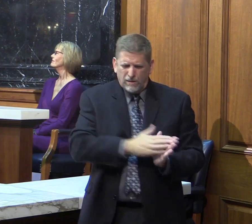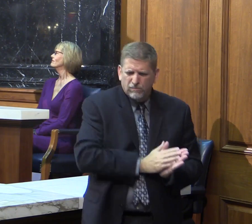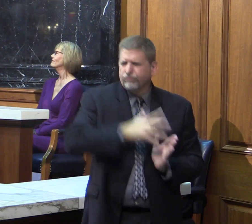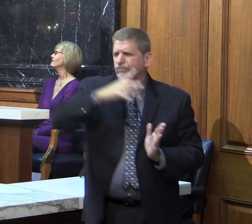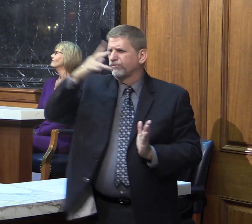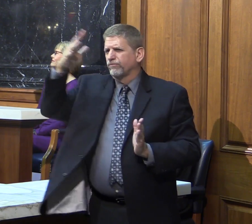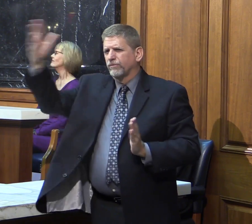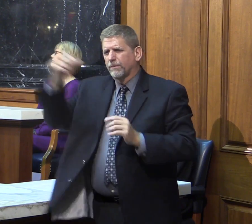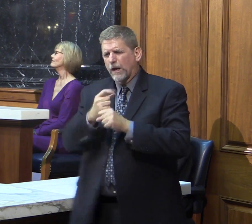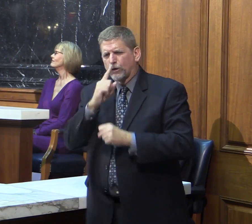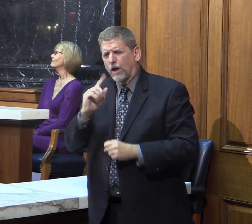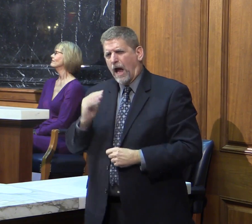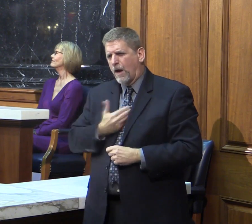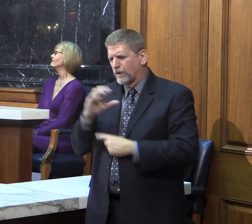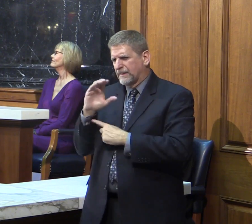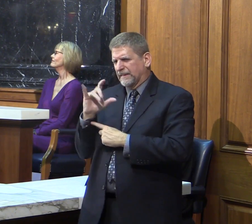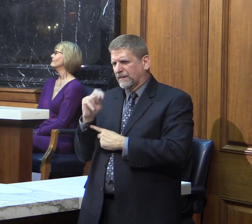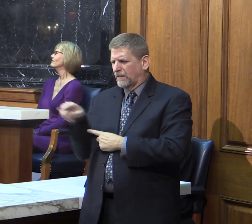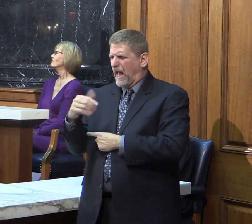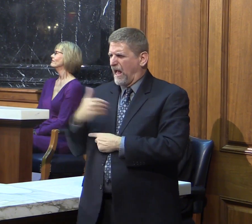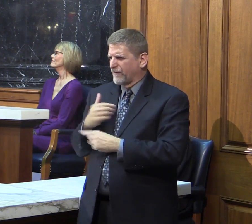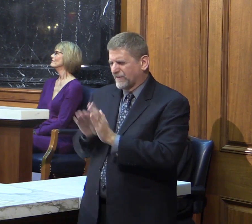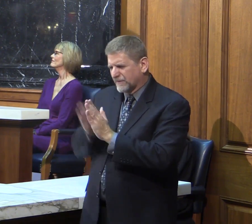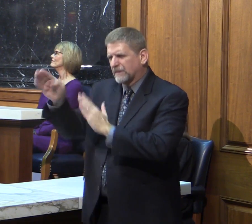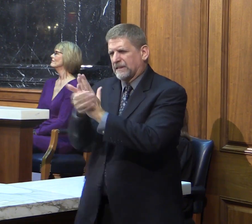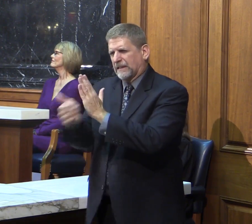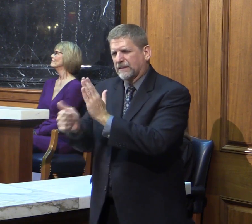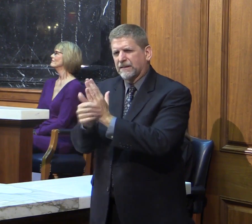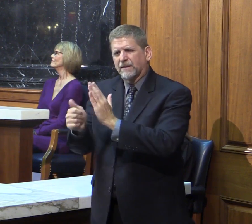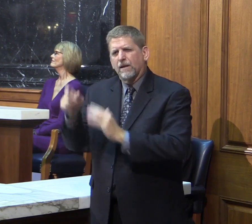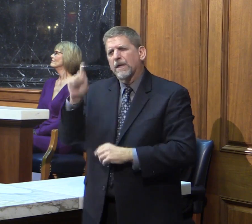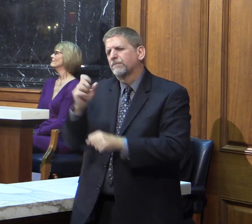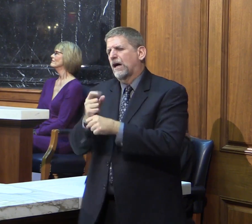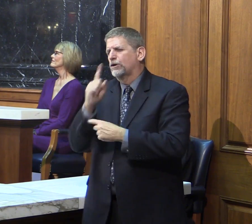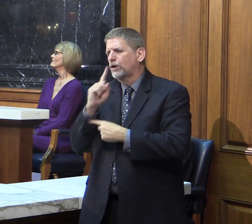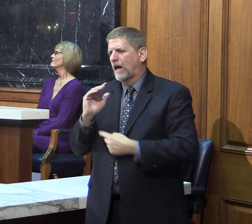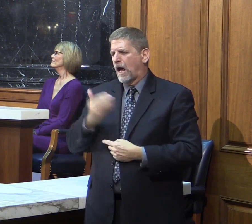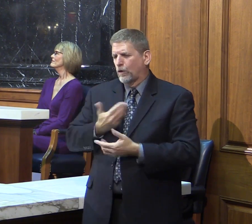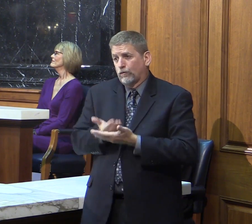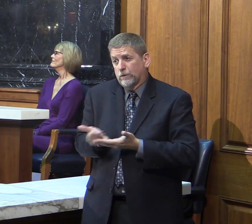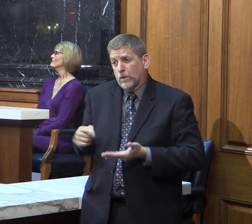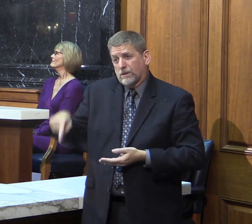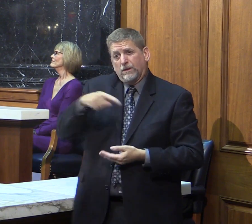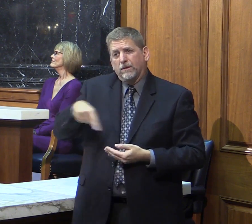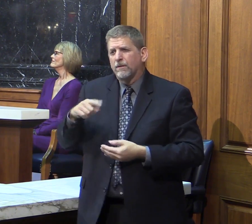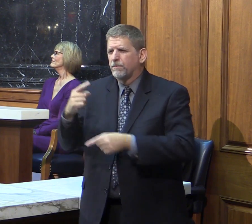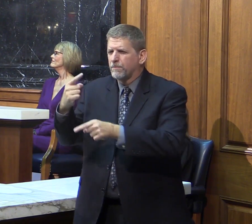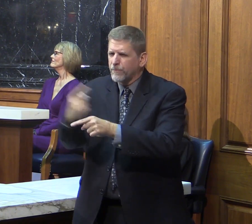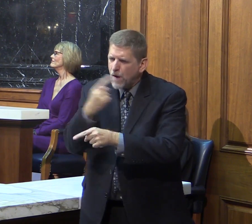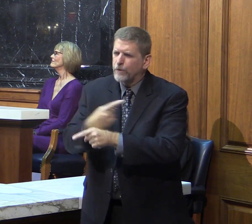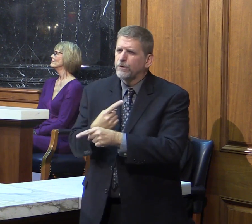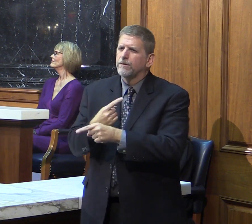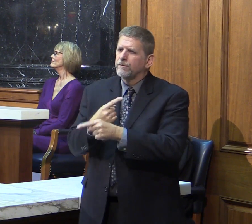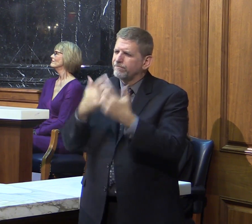ensure our citizens have the skills they need. Therefore, we must make sure that our resources are properly aligned to produce the